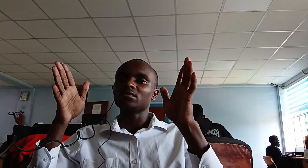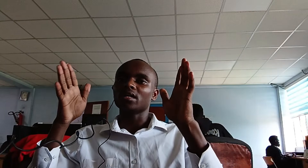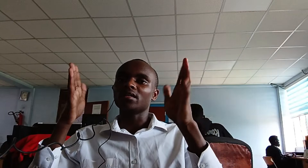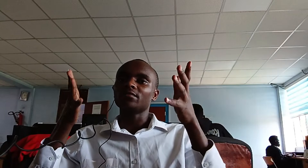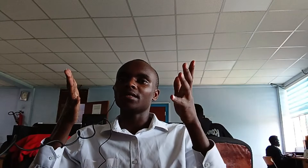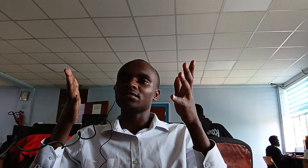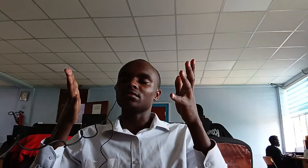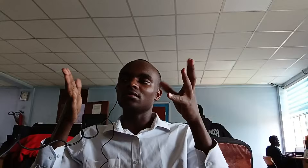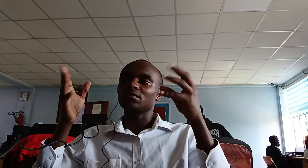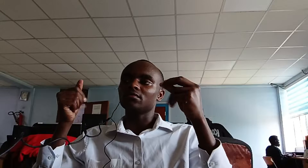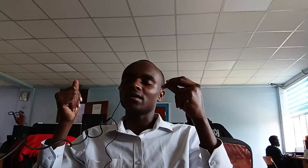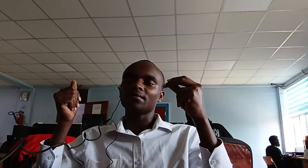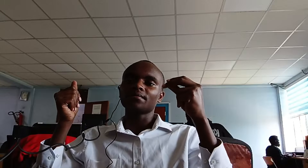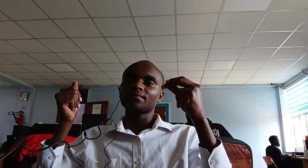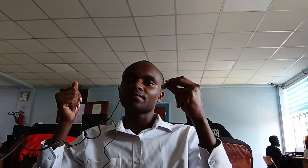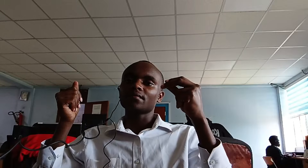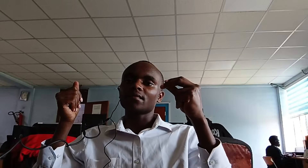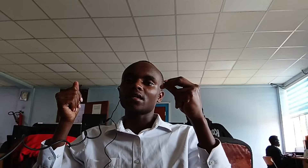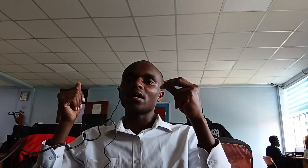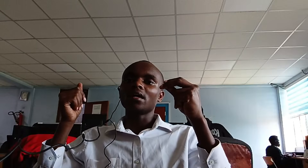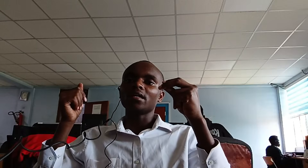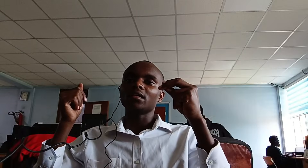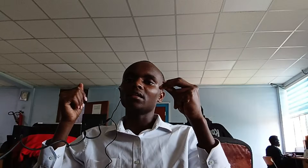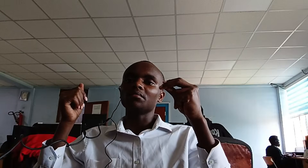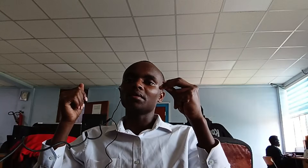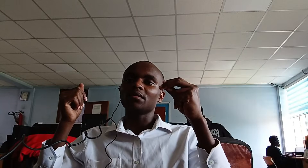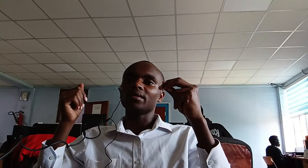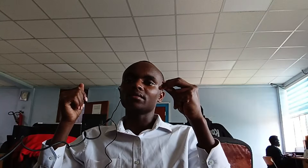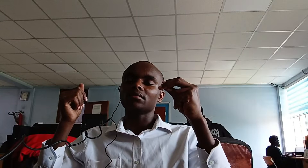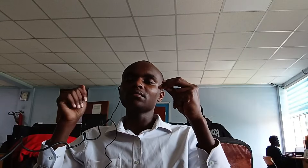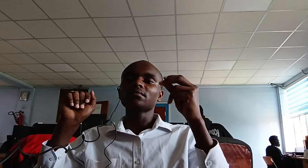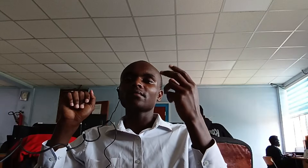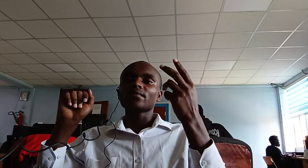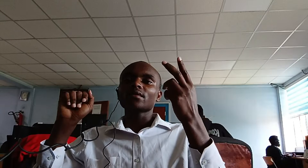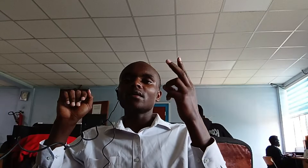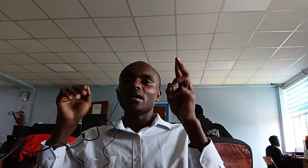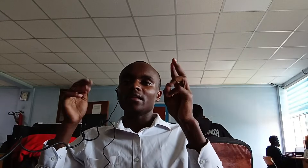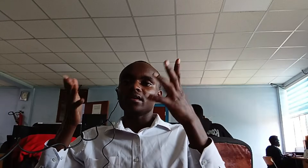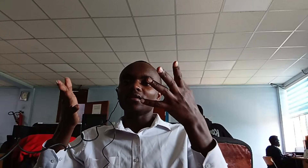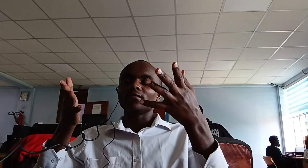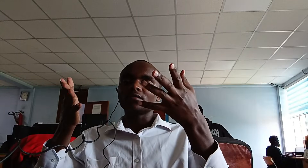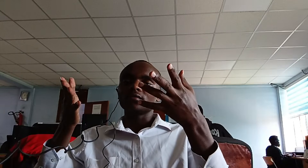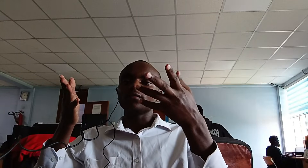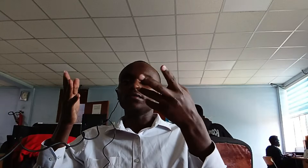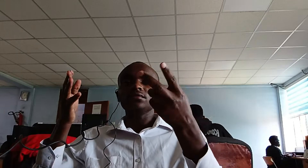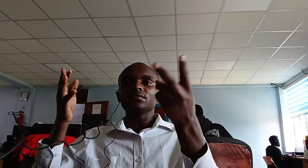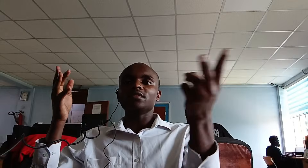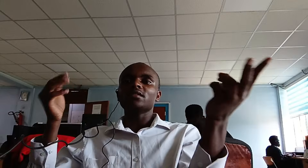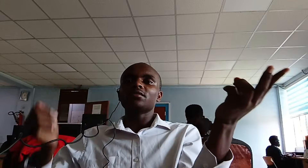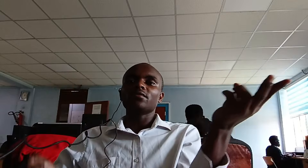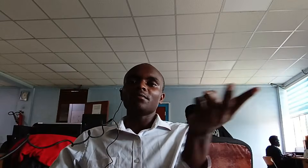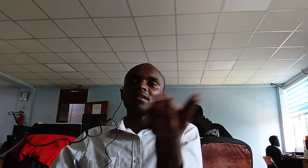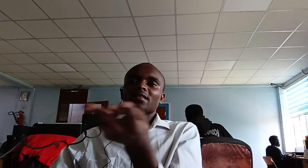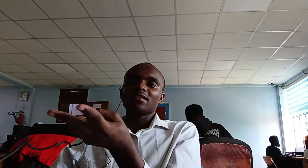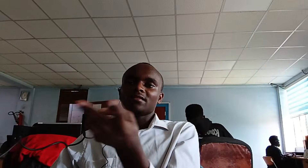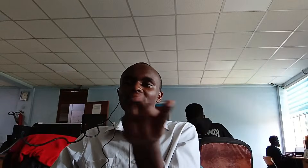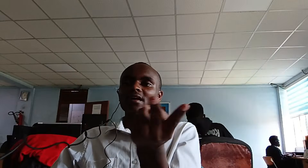deaf person or to a hearing impaired person, they're in front of you. Just show them like this.